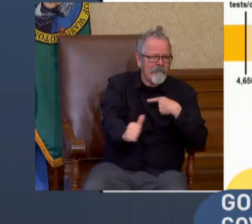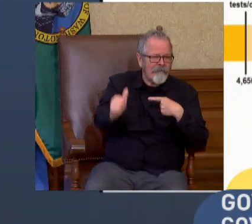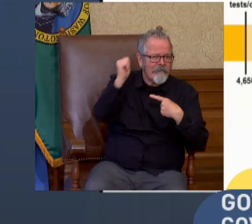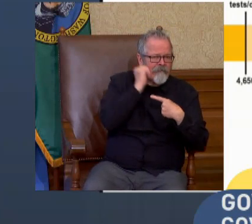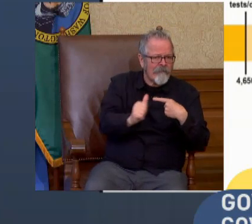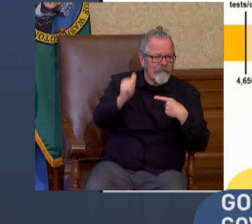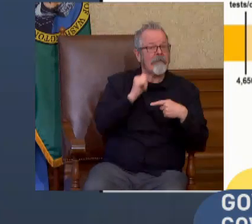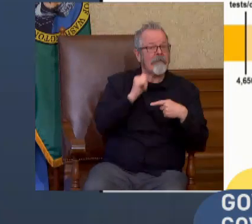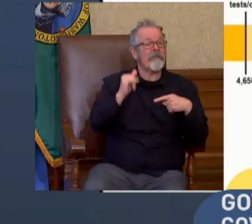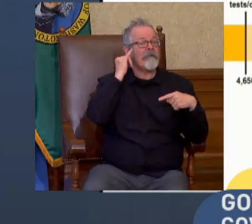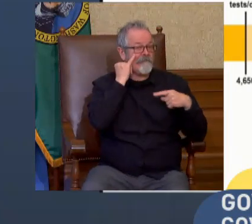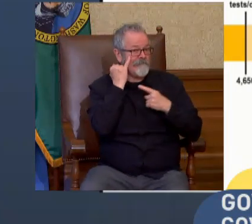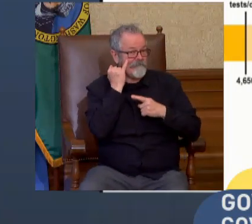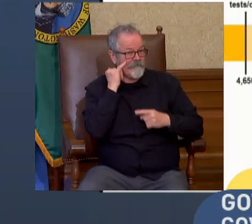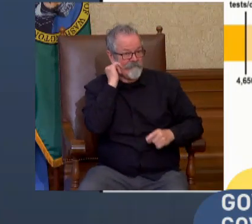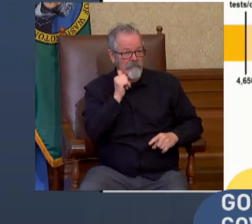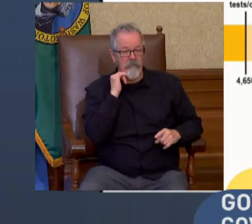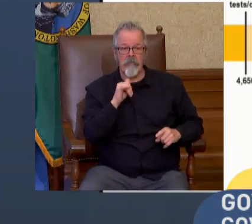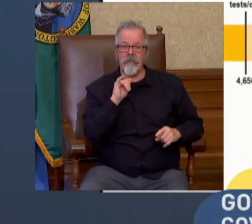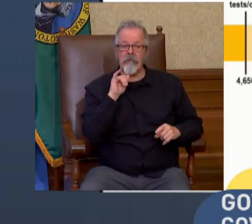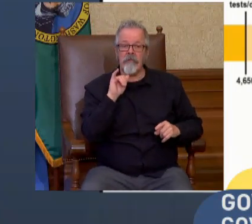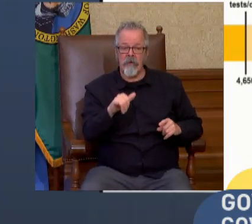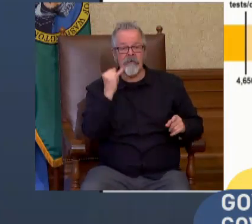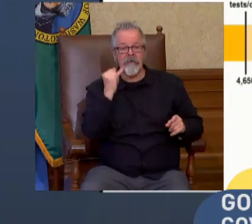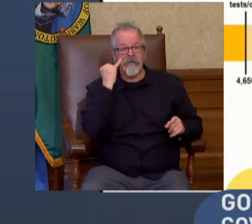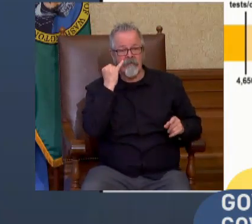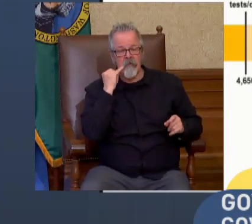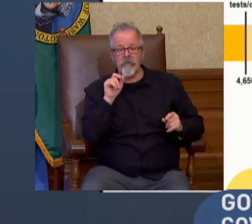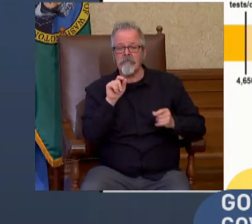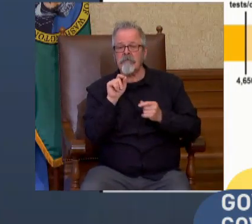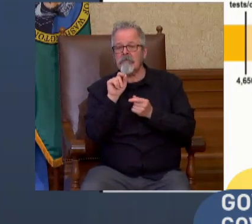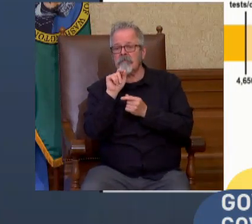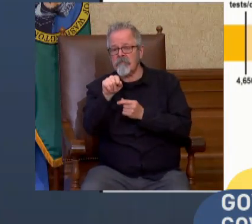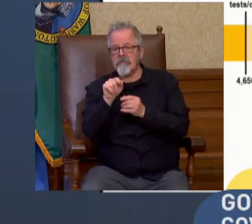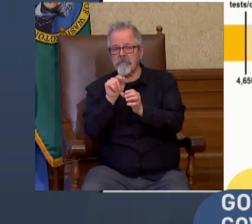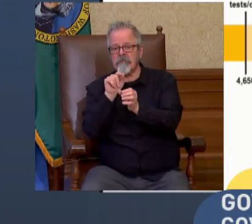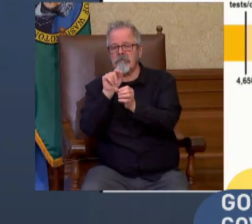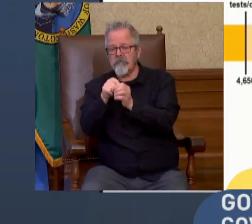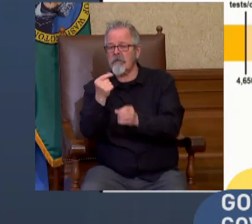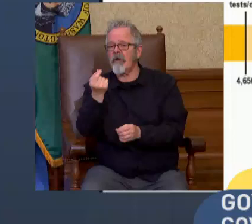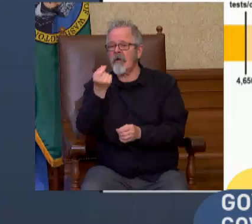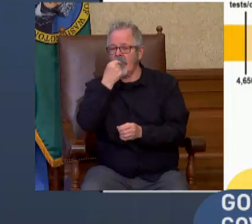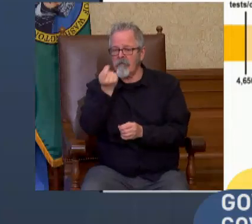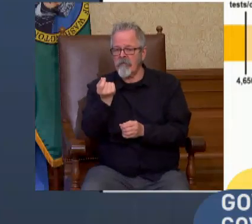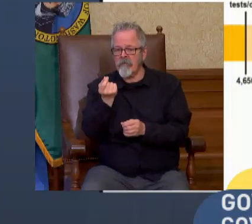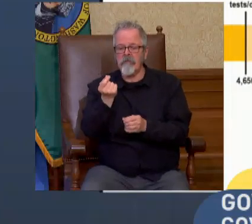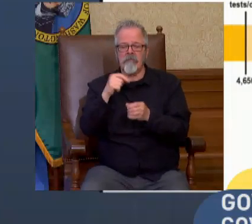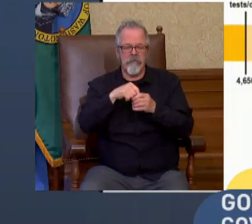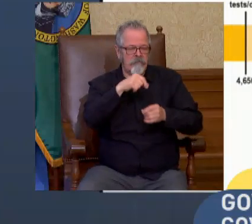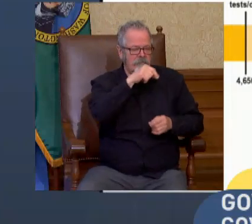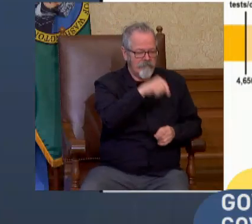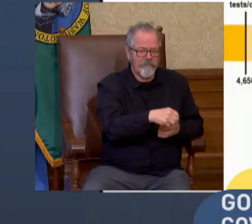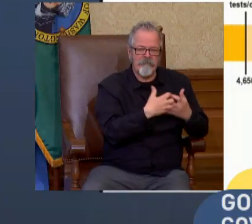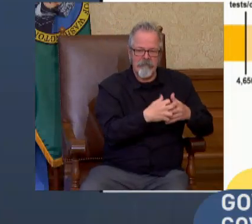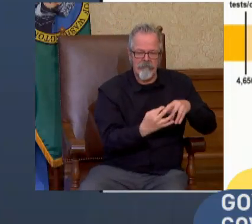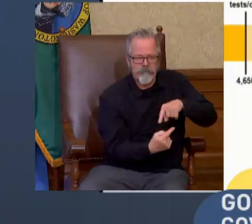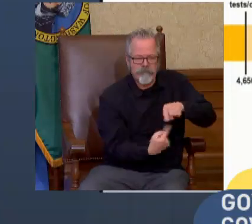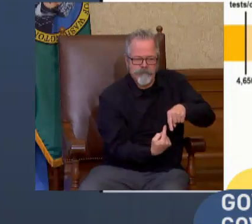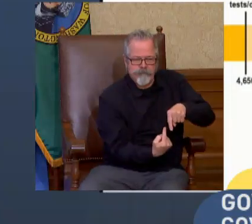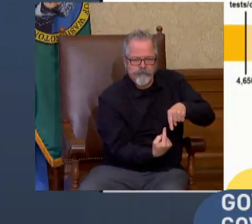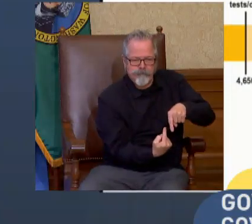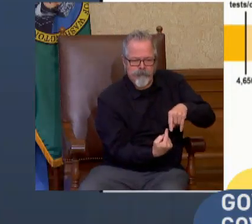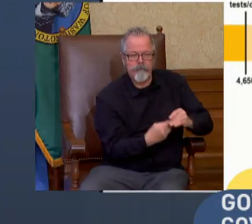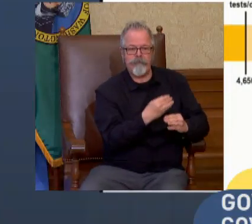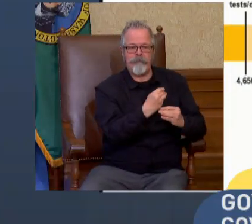the sample, you run it through a machine, and they give you a result. So the machine part of this, we